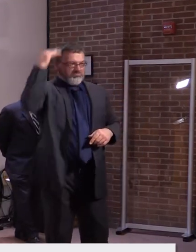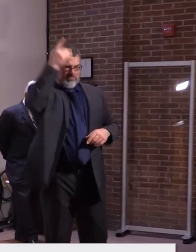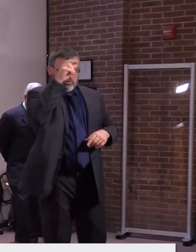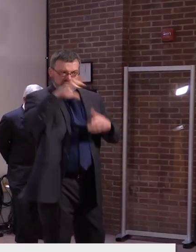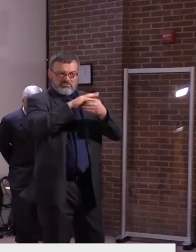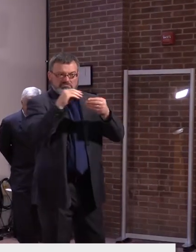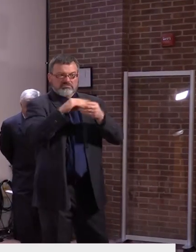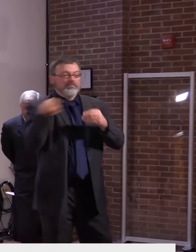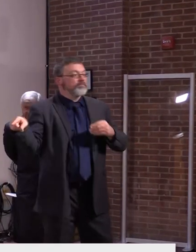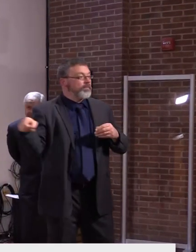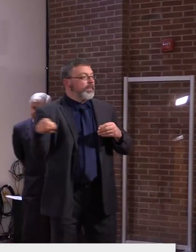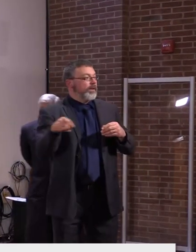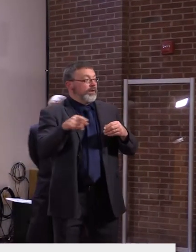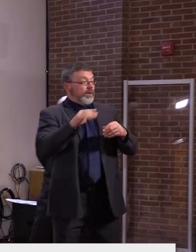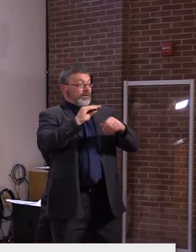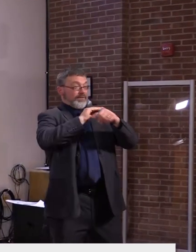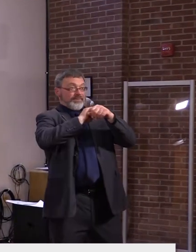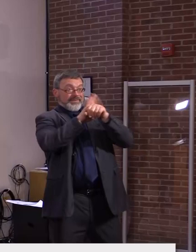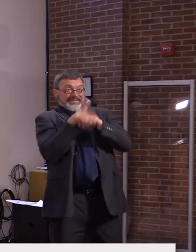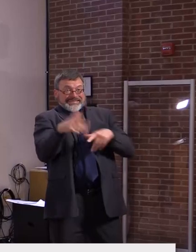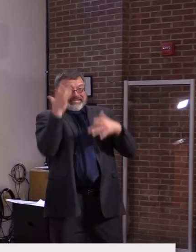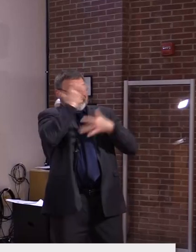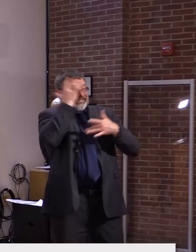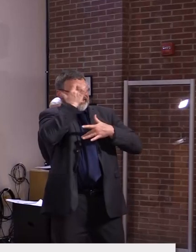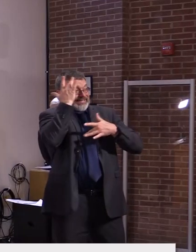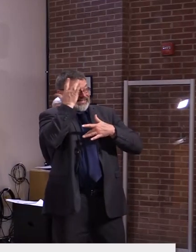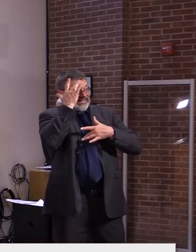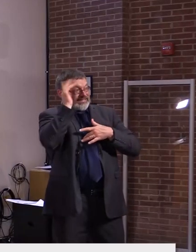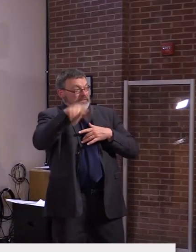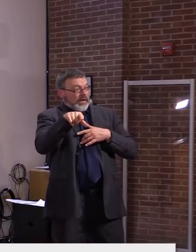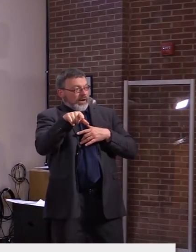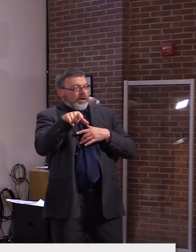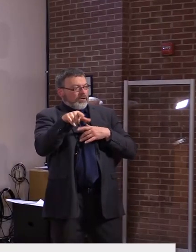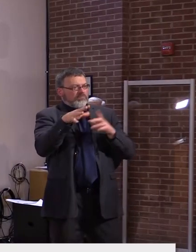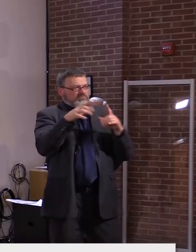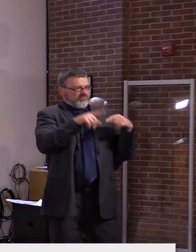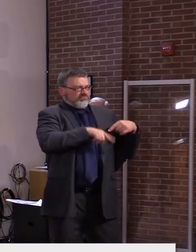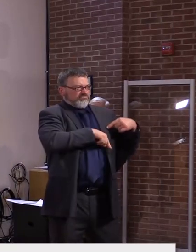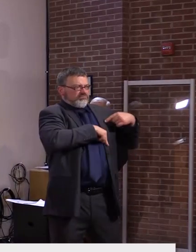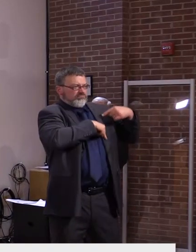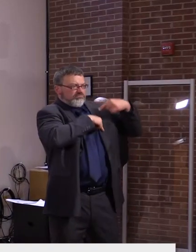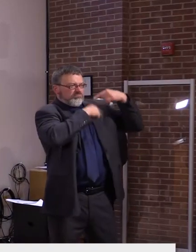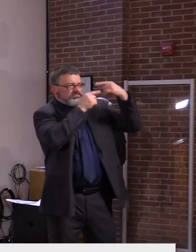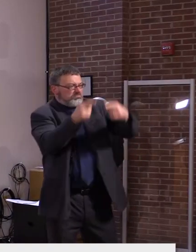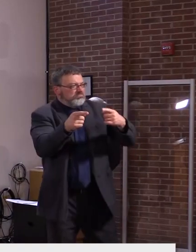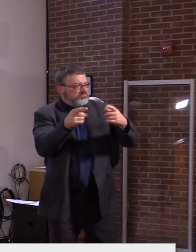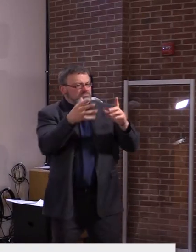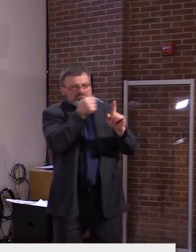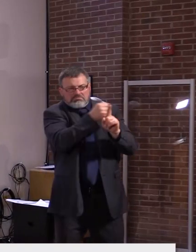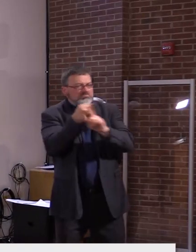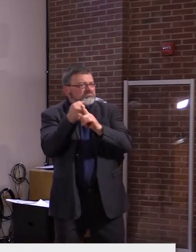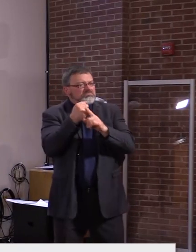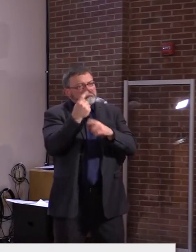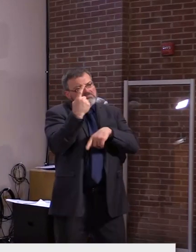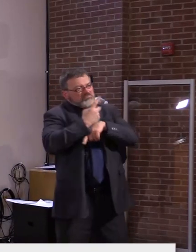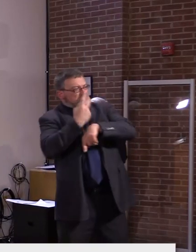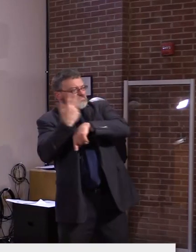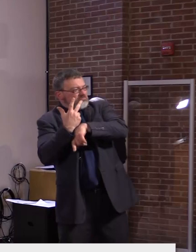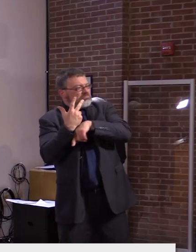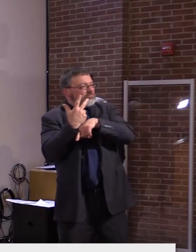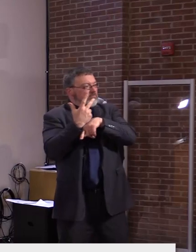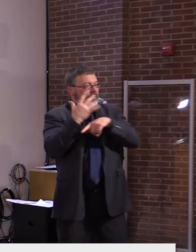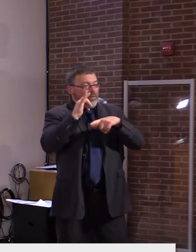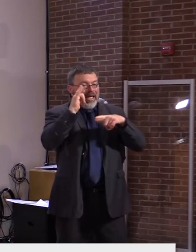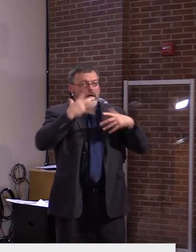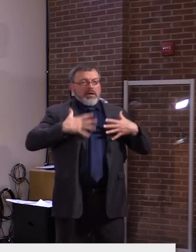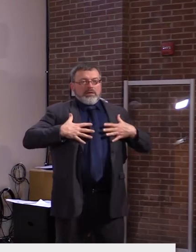a coronavirus infection in anyone, often in the first few days to a week, involves mostly their upper respiratory tract,